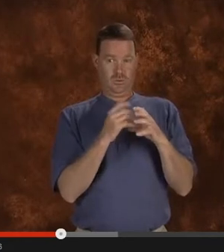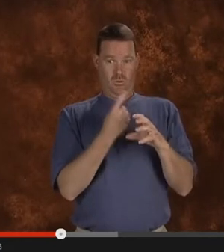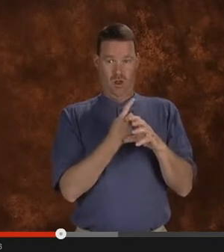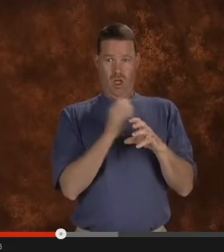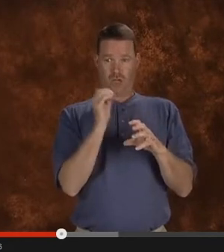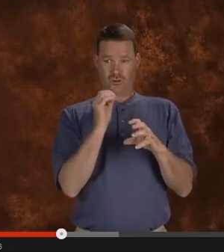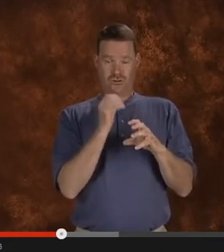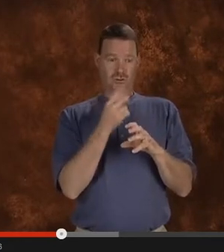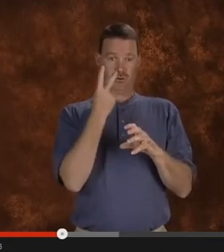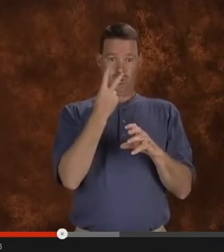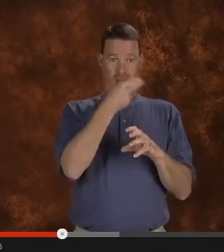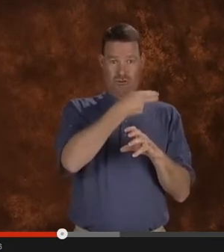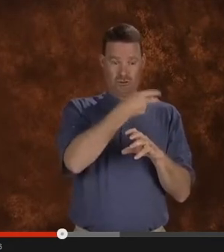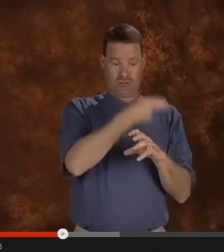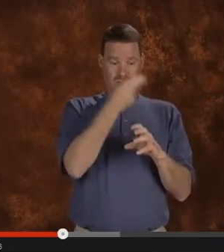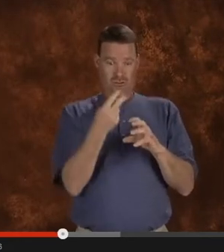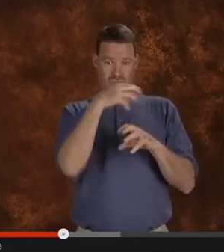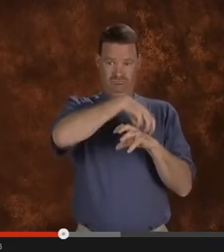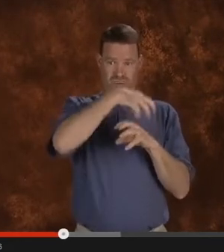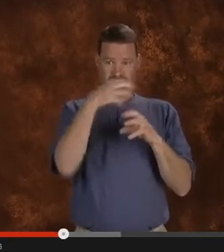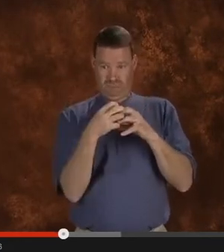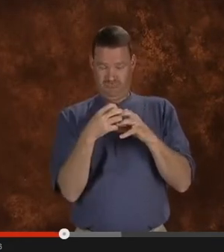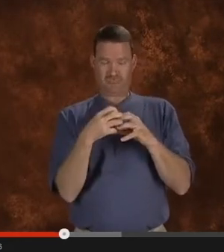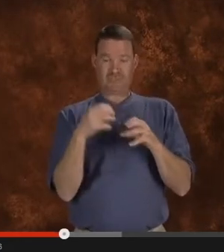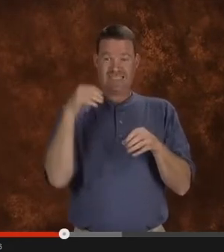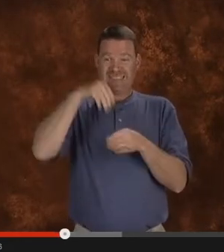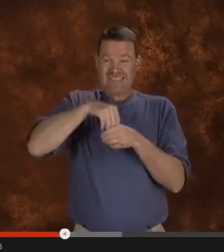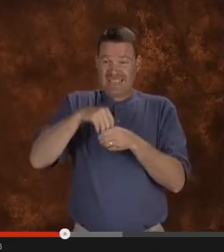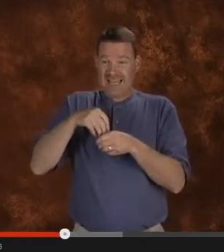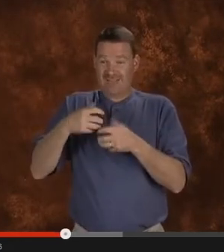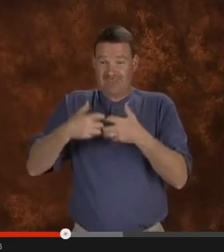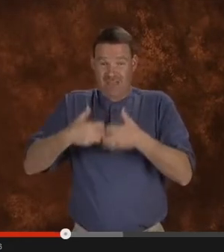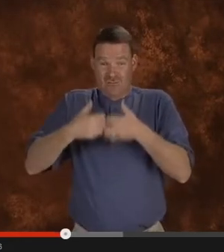water's H2O. It's got one oxygen and two hydrogens.